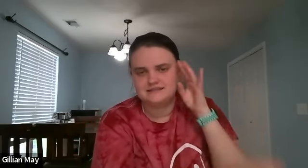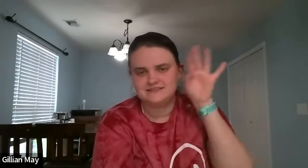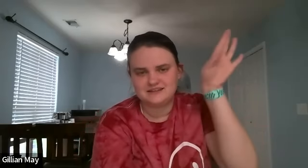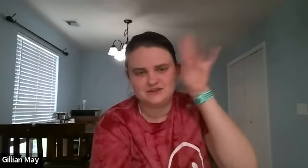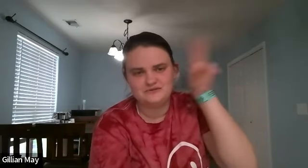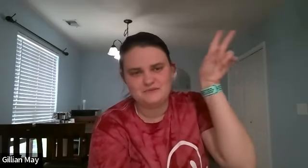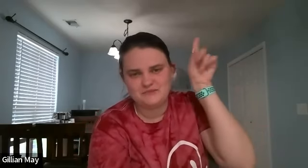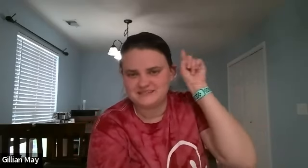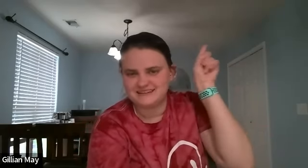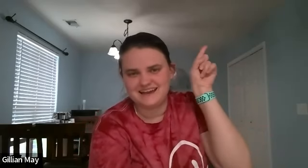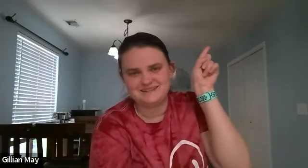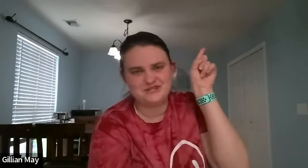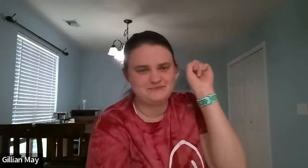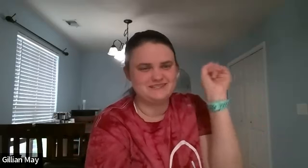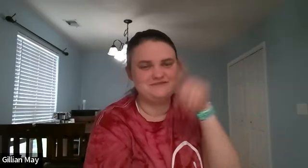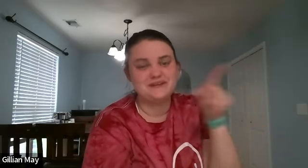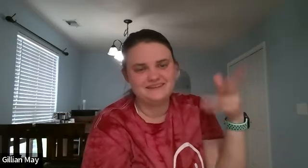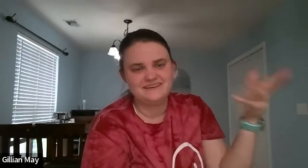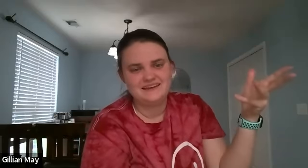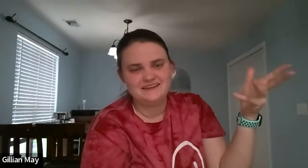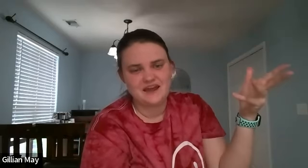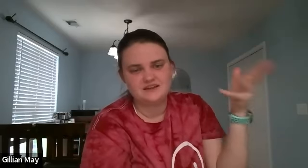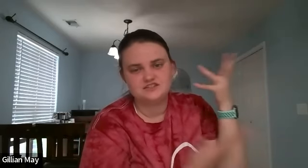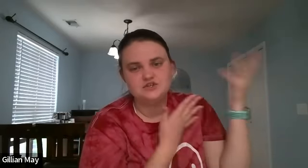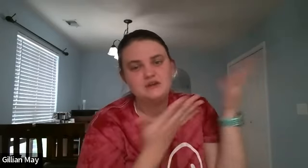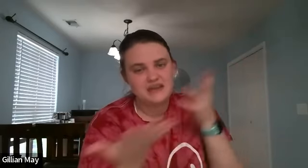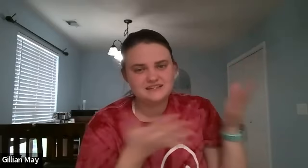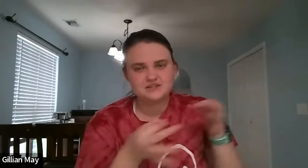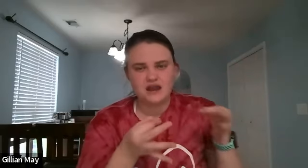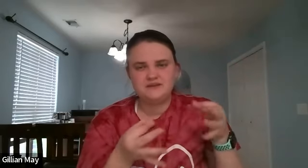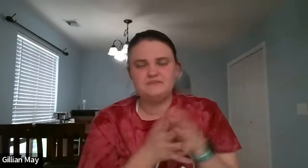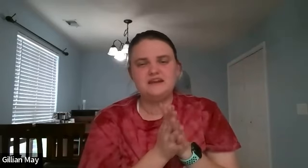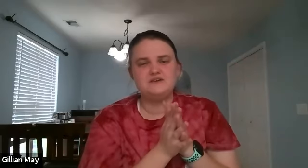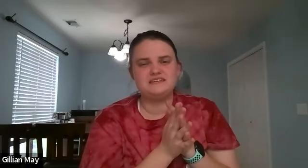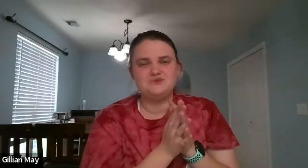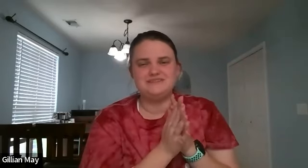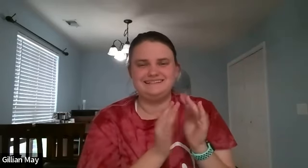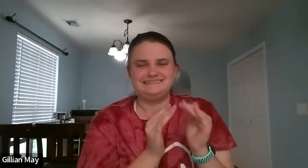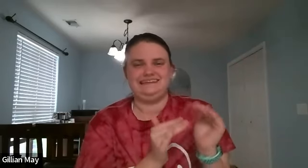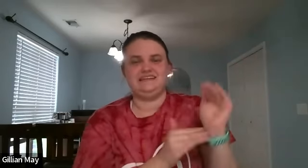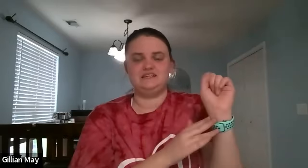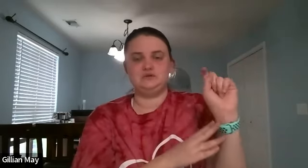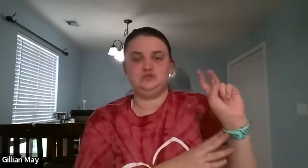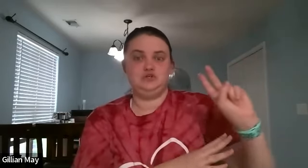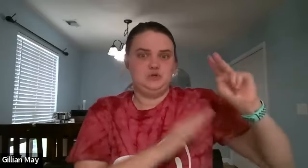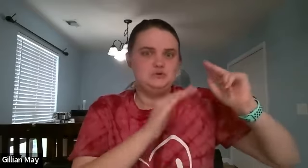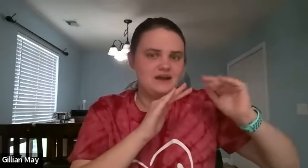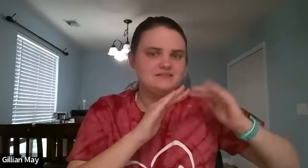I zoned for a moment, was like, gotta double check myself, but yeah, so you can describe it, but I know that's more like ASL 2 kind of